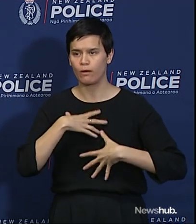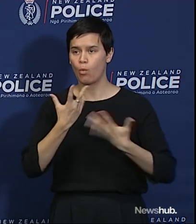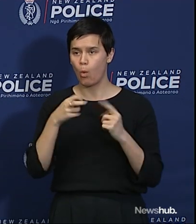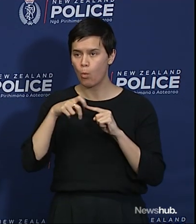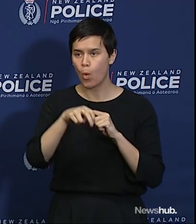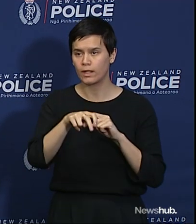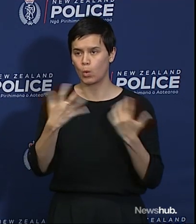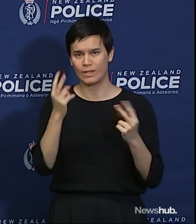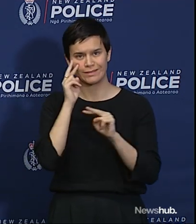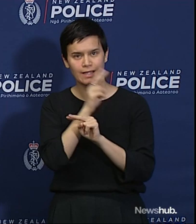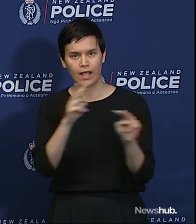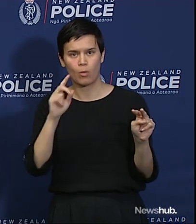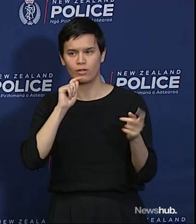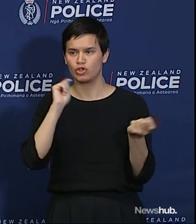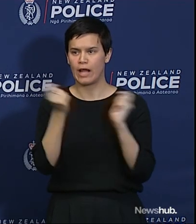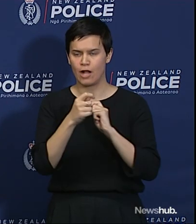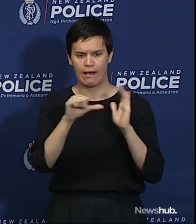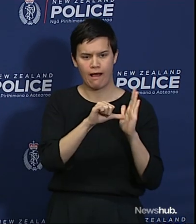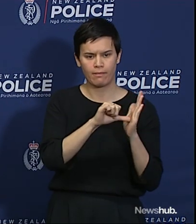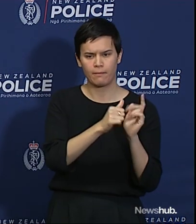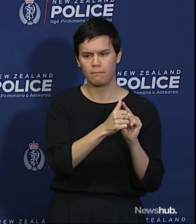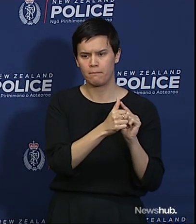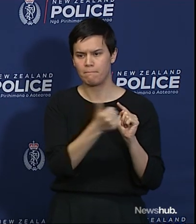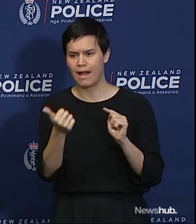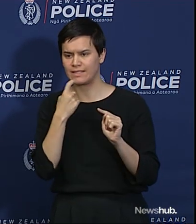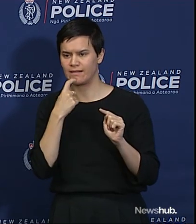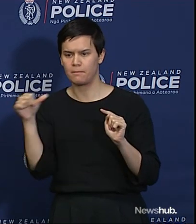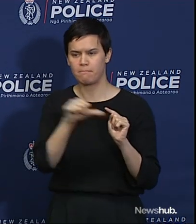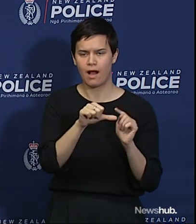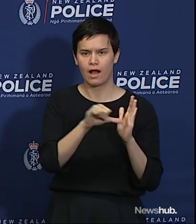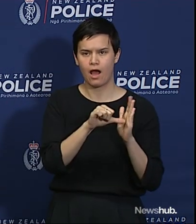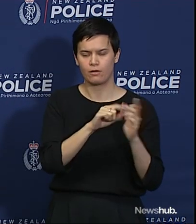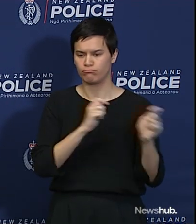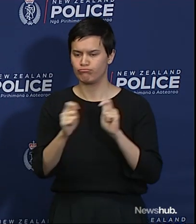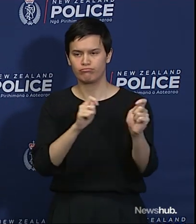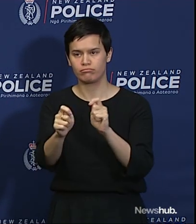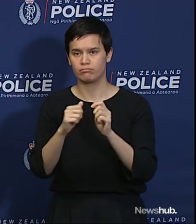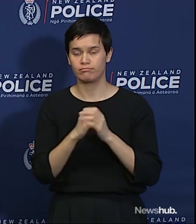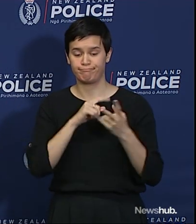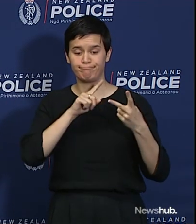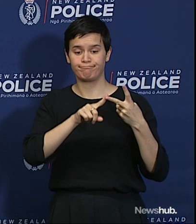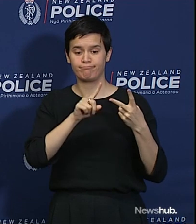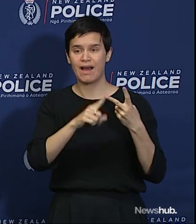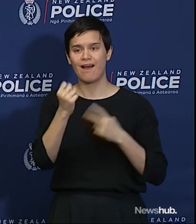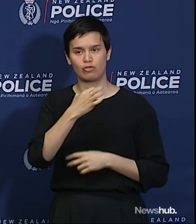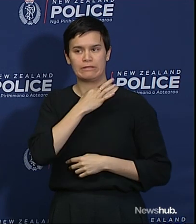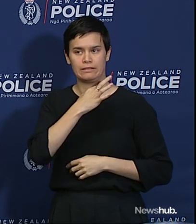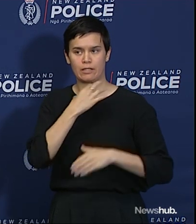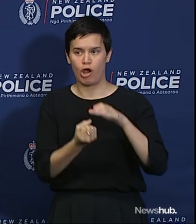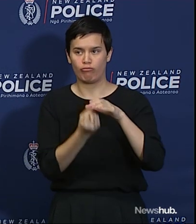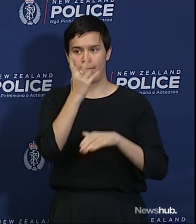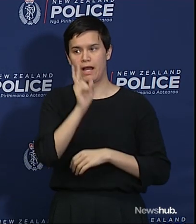clear. Second of all, there is the risk of another eruption, like Monday's eruption, while on the